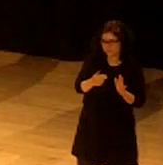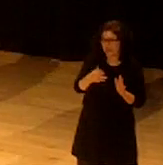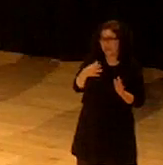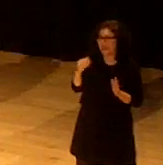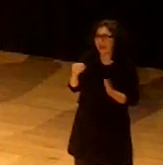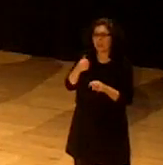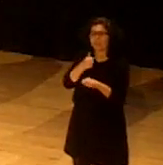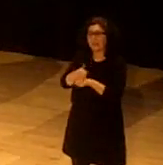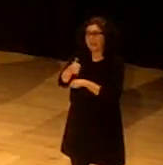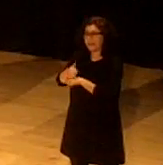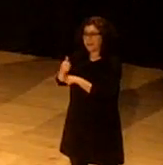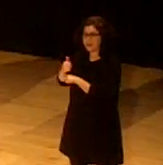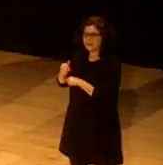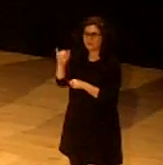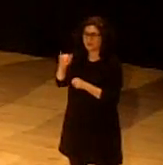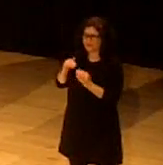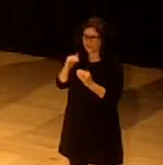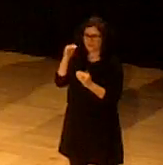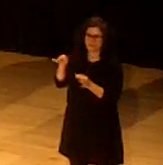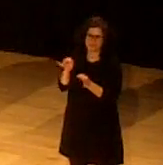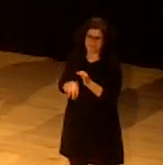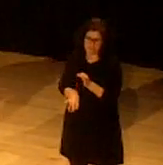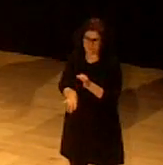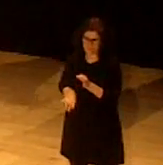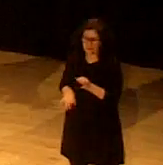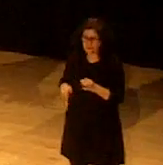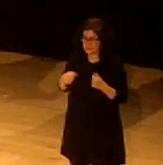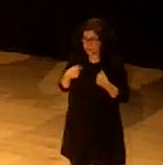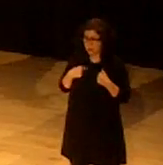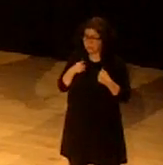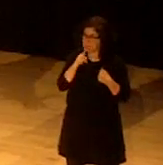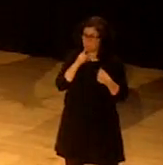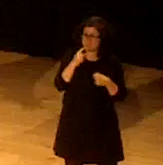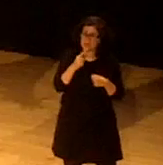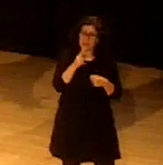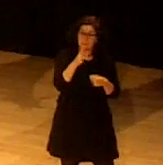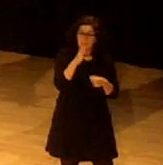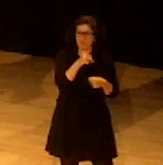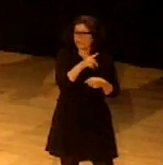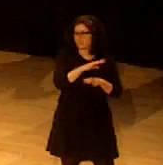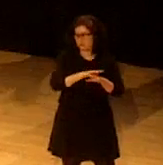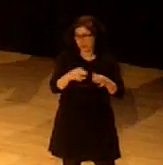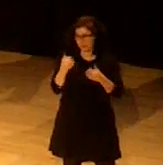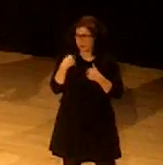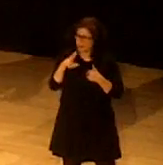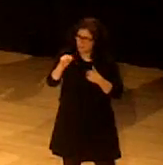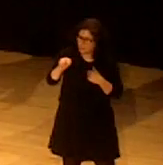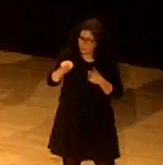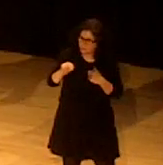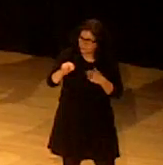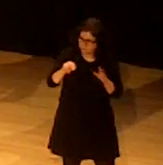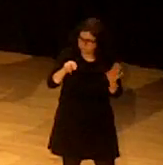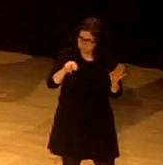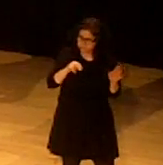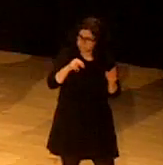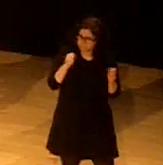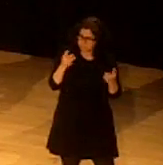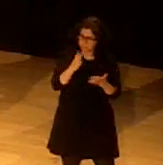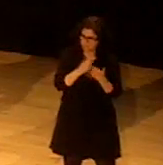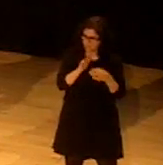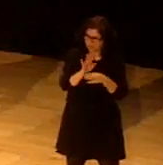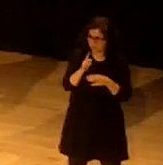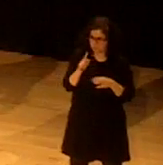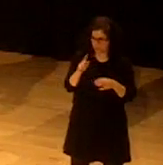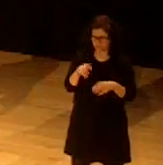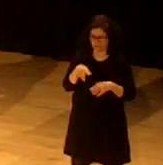So no, not only am I not saying the mother is not responsible, there are many aspects of the film that should be raising